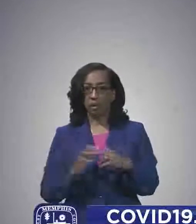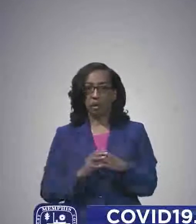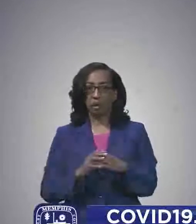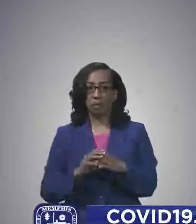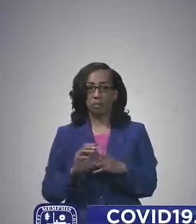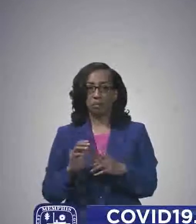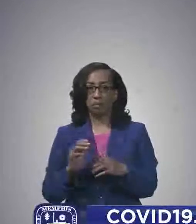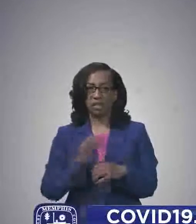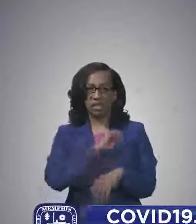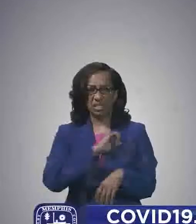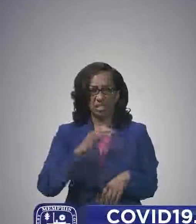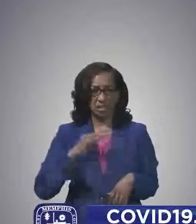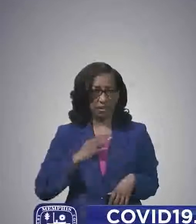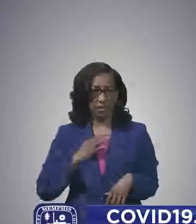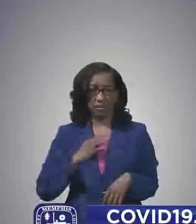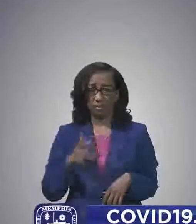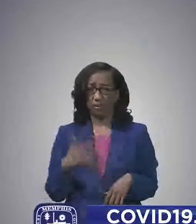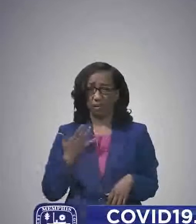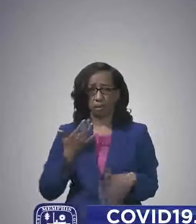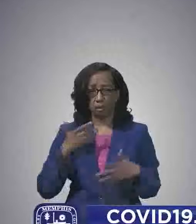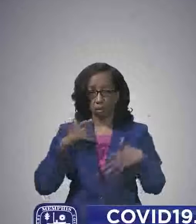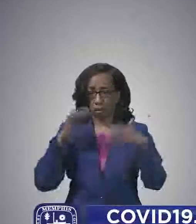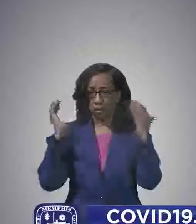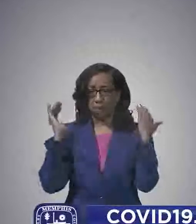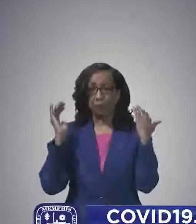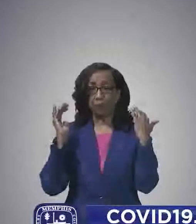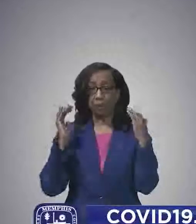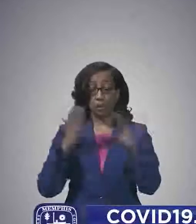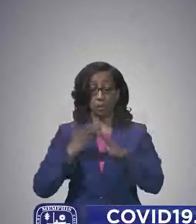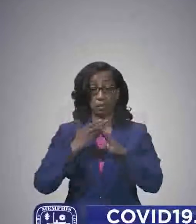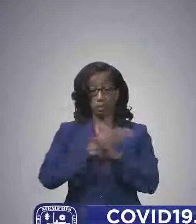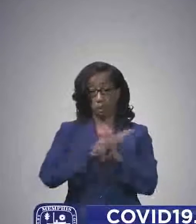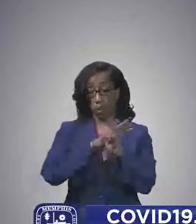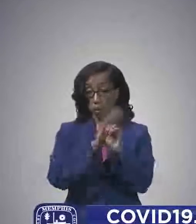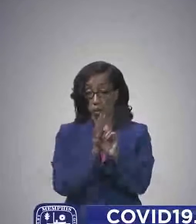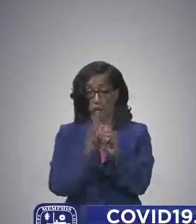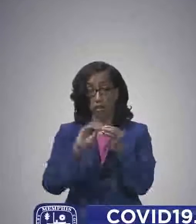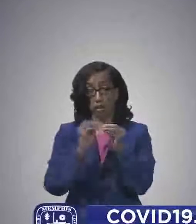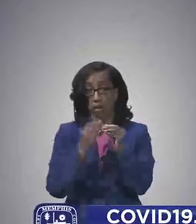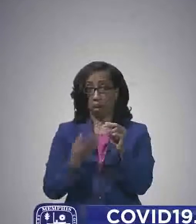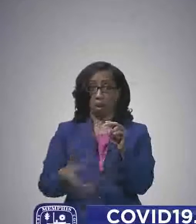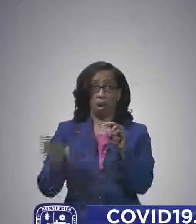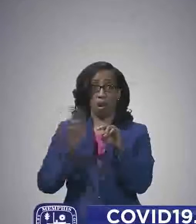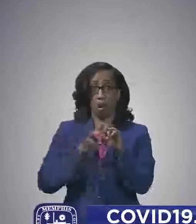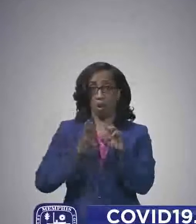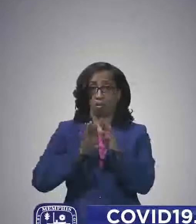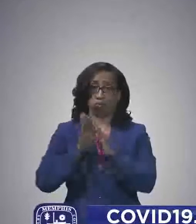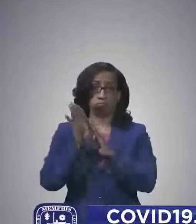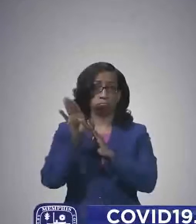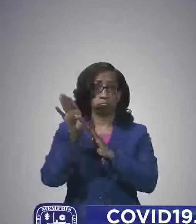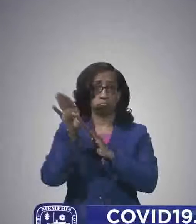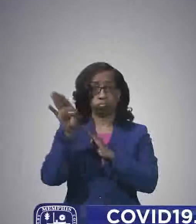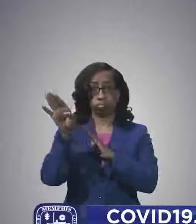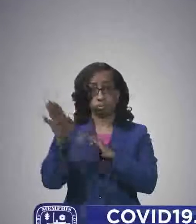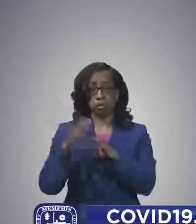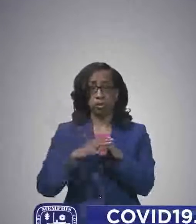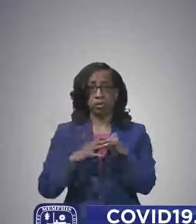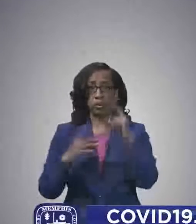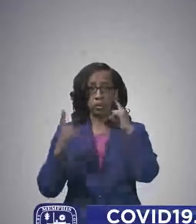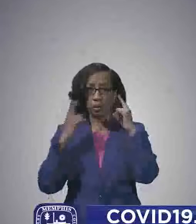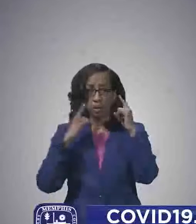In prior surges of COVID-19, we were getting hospital capacity